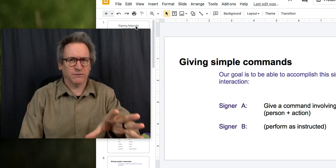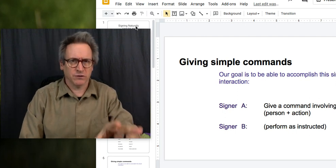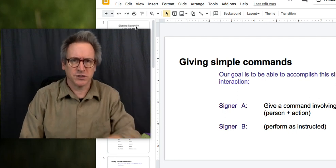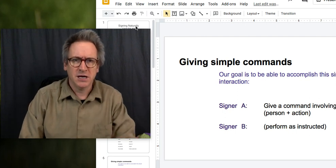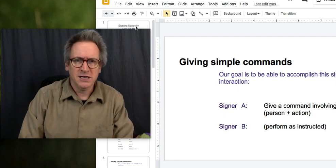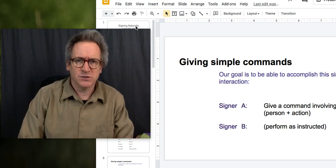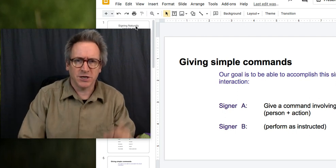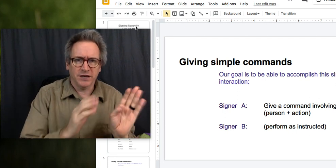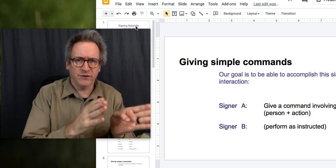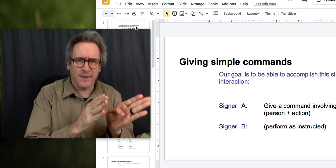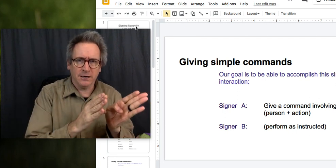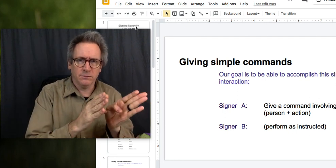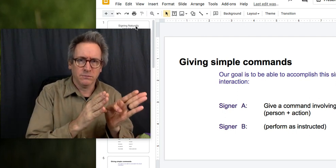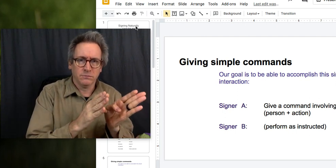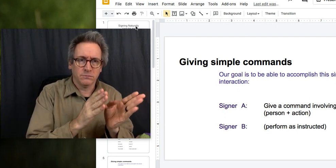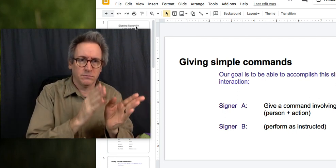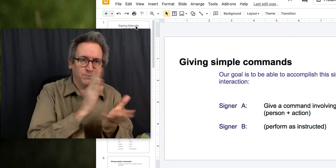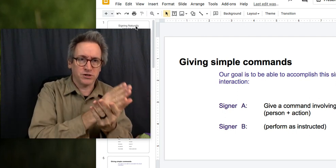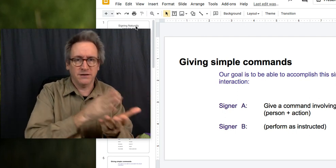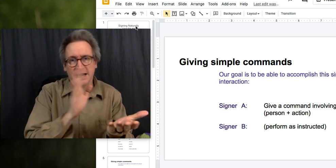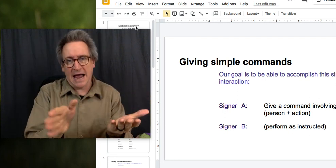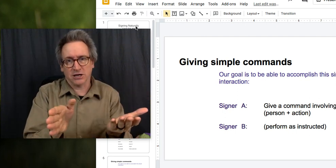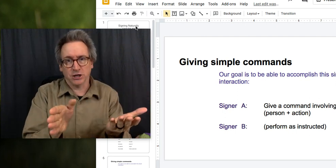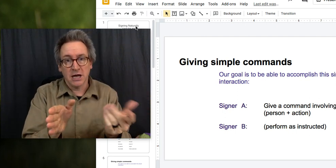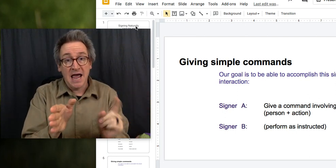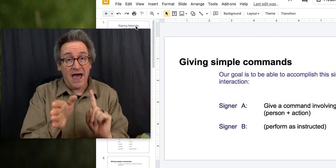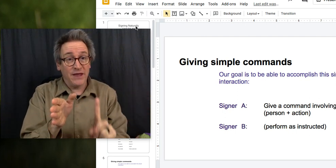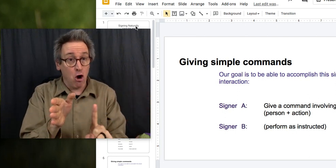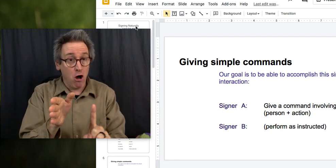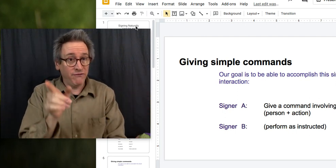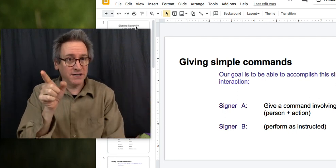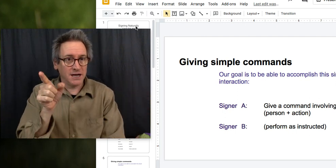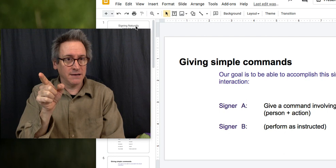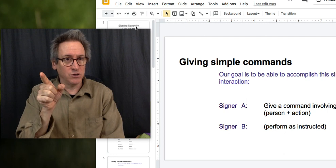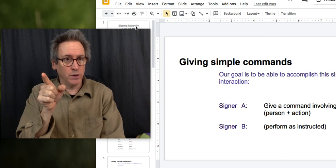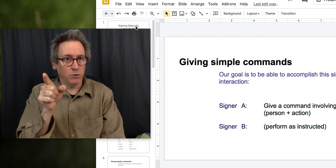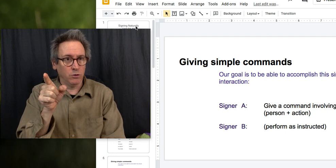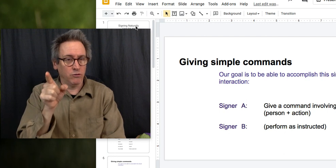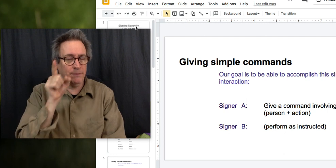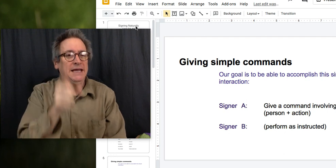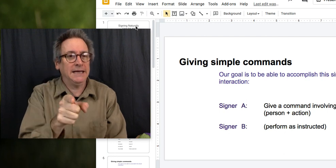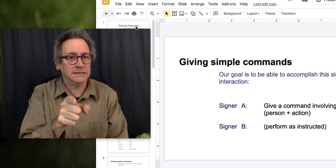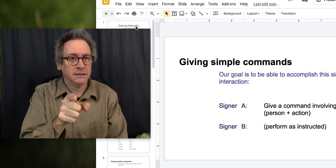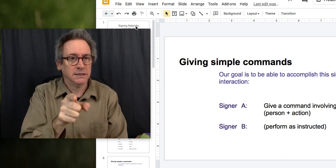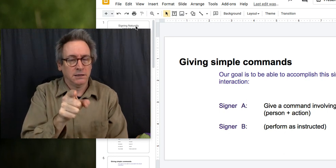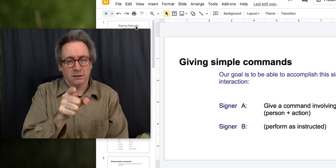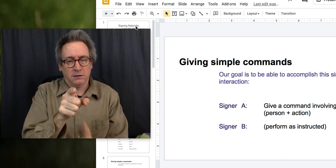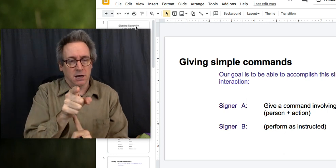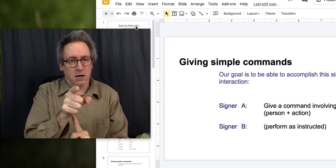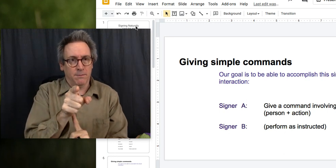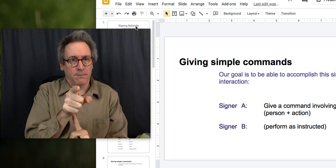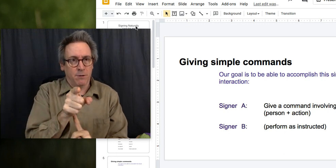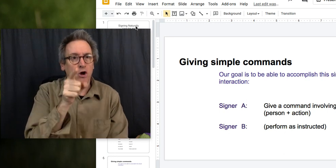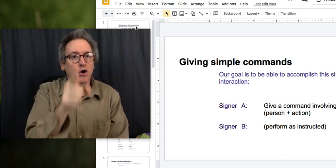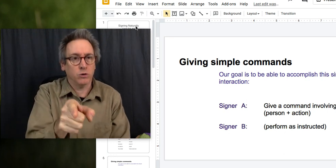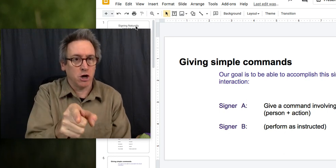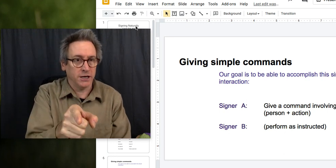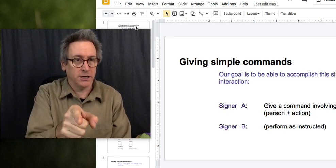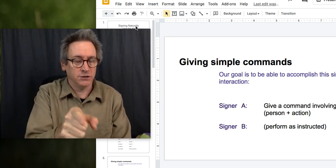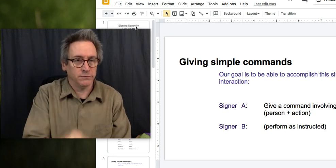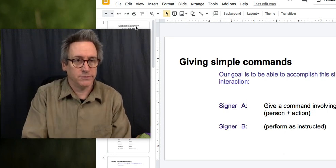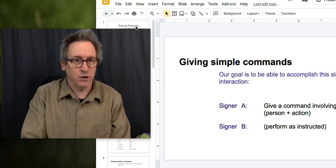person first. So we're going to give a command, person, then action. And then oftentimes we will repeat who